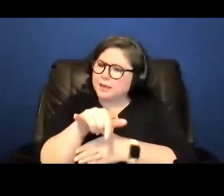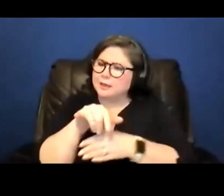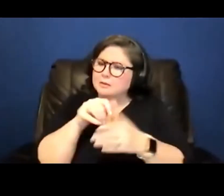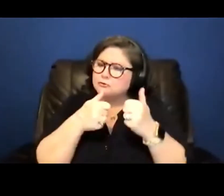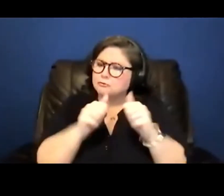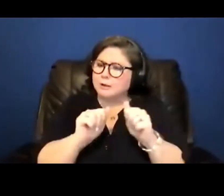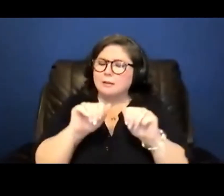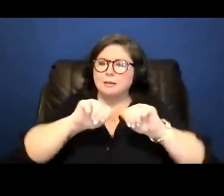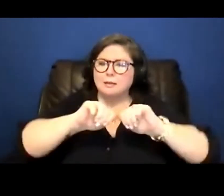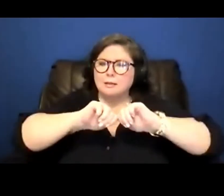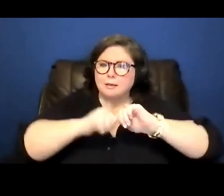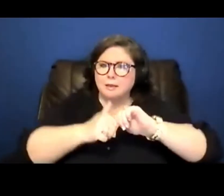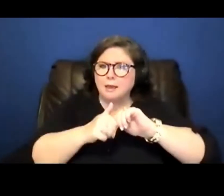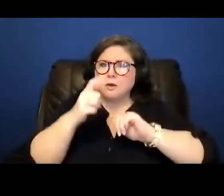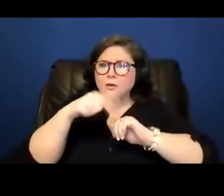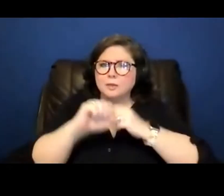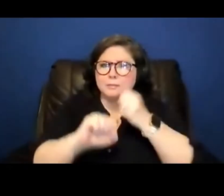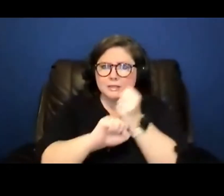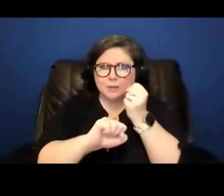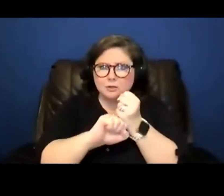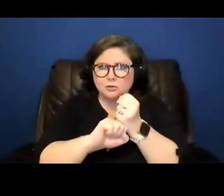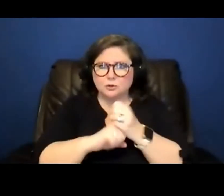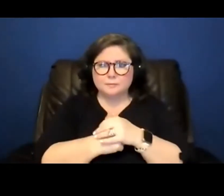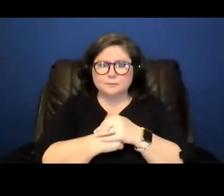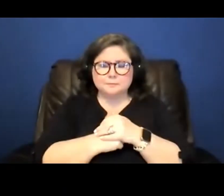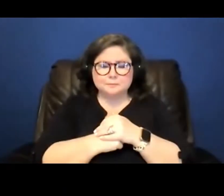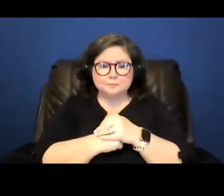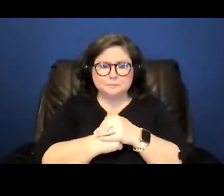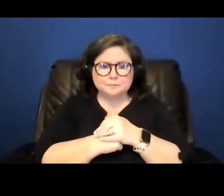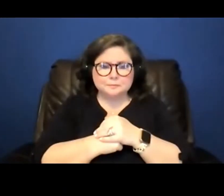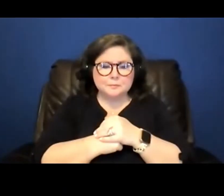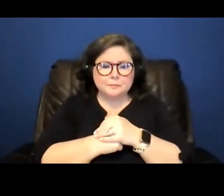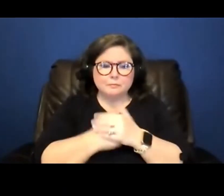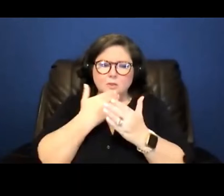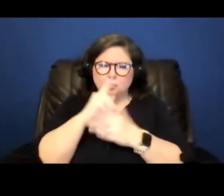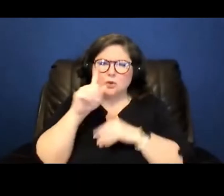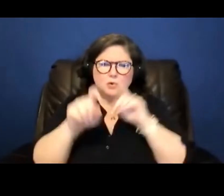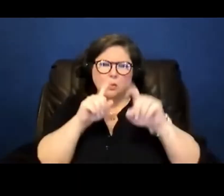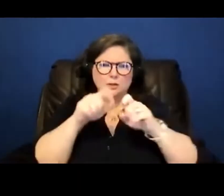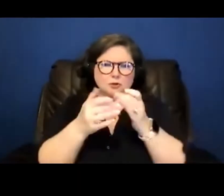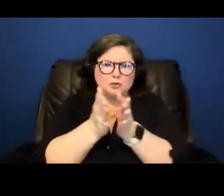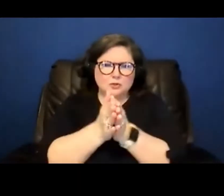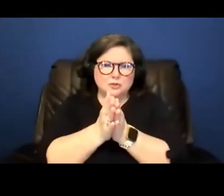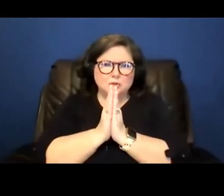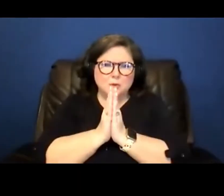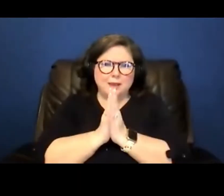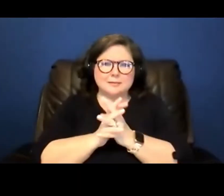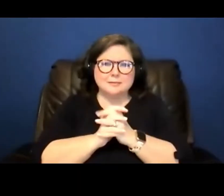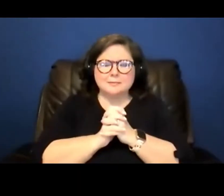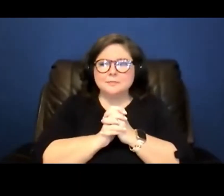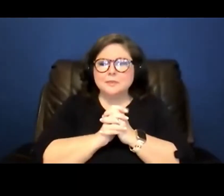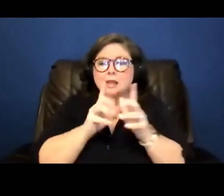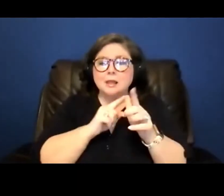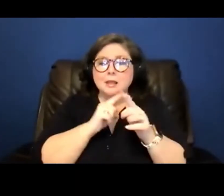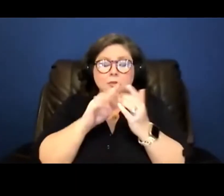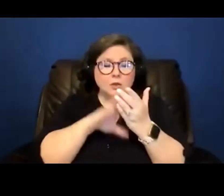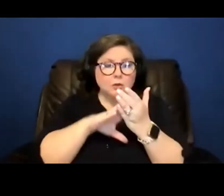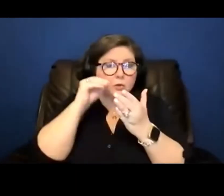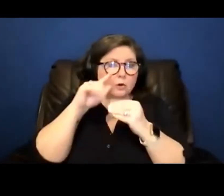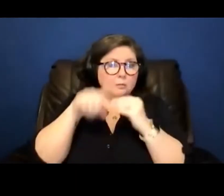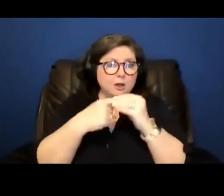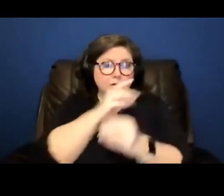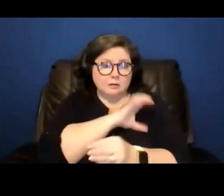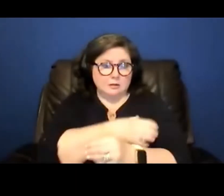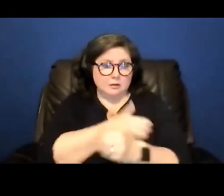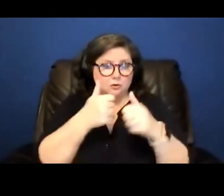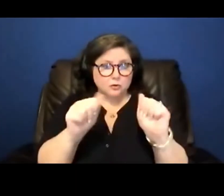how are they being sponsored. So I think these are good questions to ask. Then when you learn about clinical trials, you